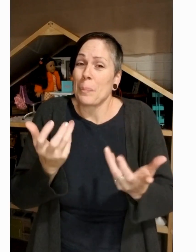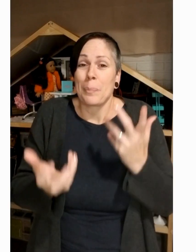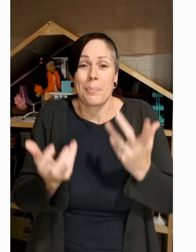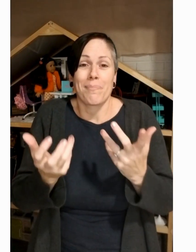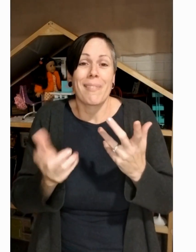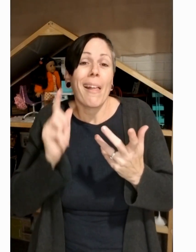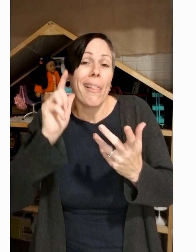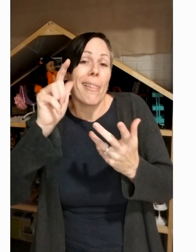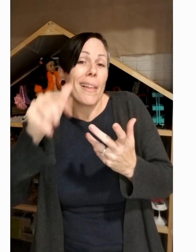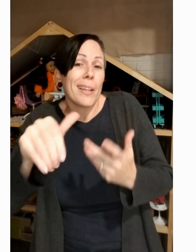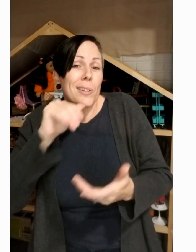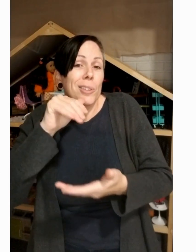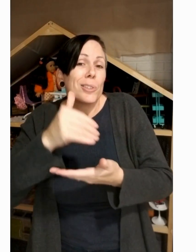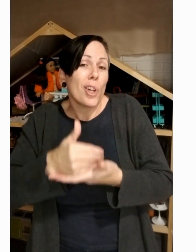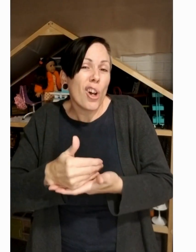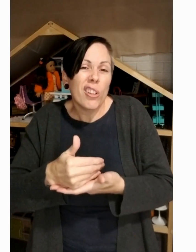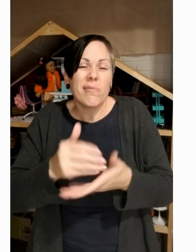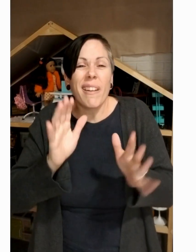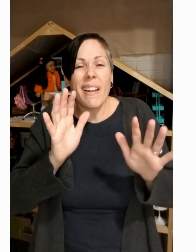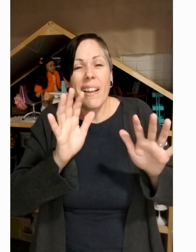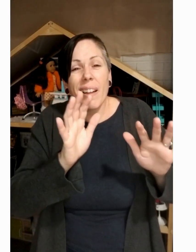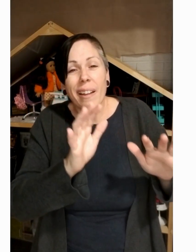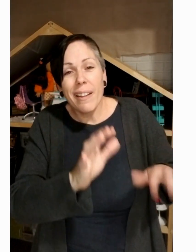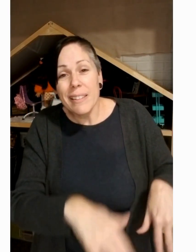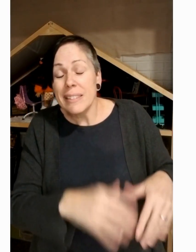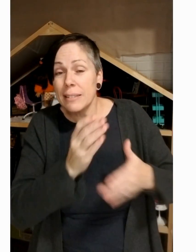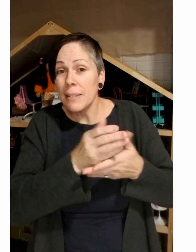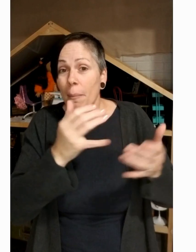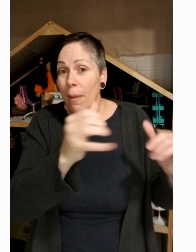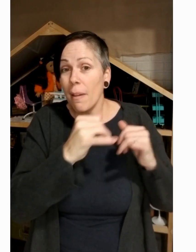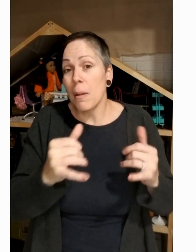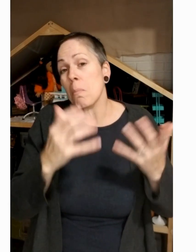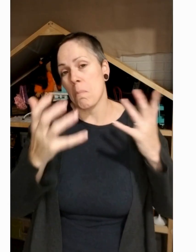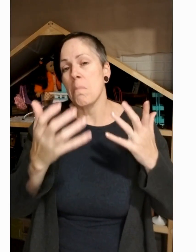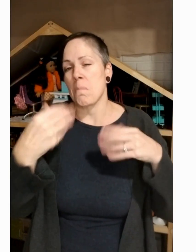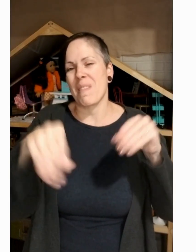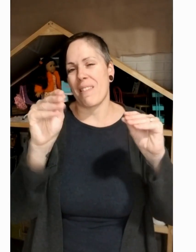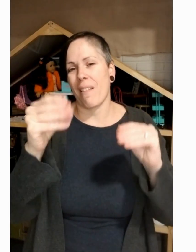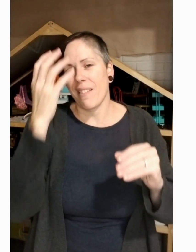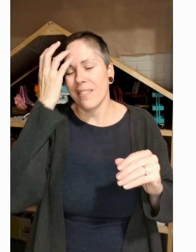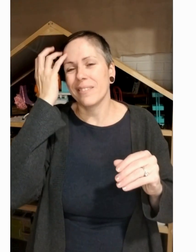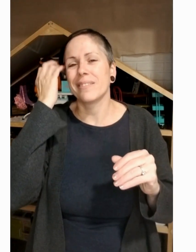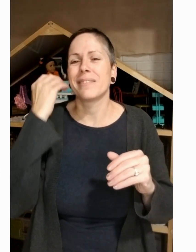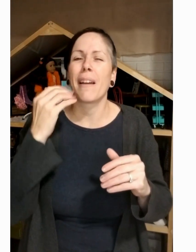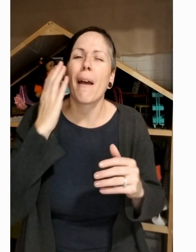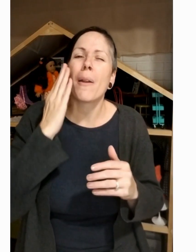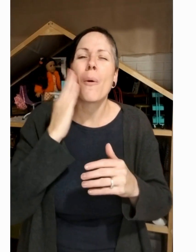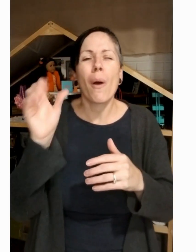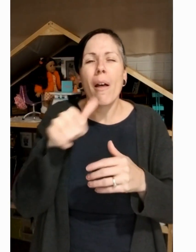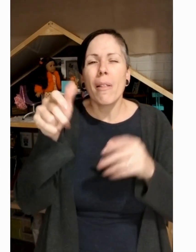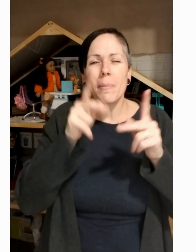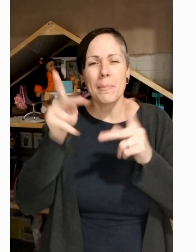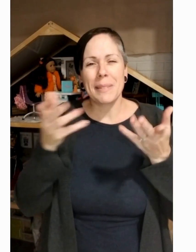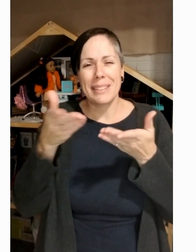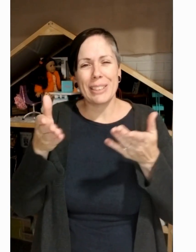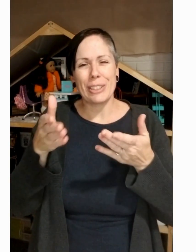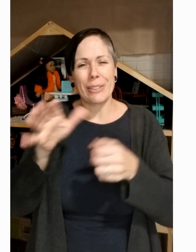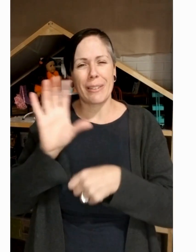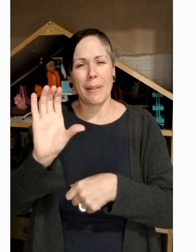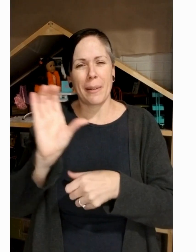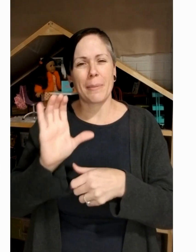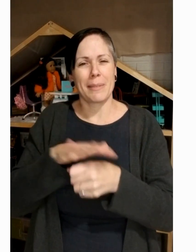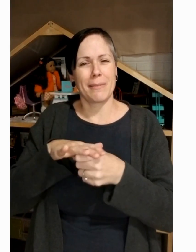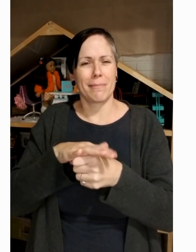it, and if not, we might pass it on. I know that there are other people locally who would be happy to have a little bit of the history of that store. So the price